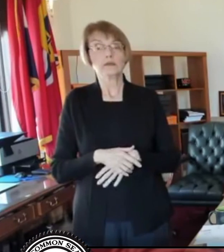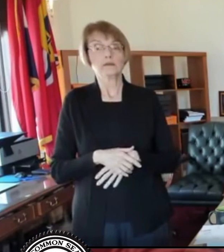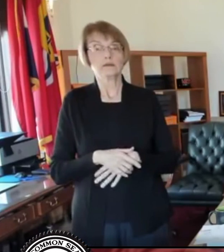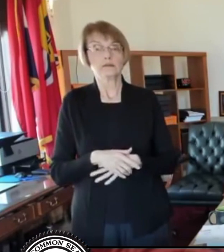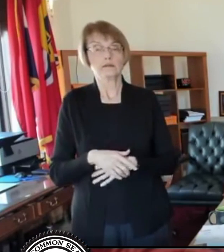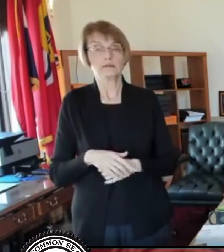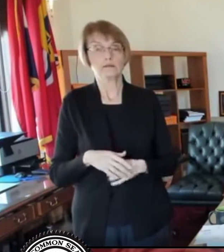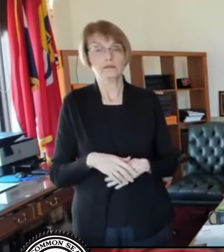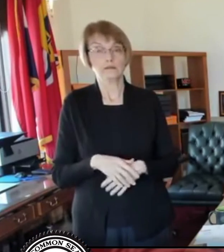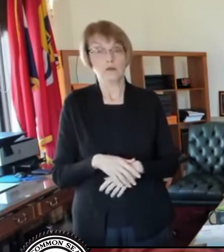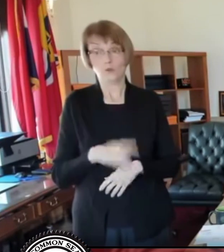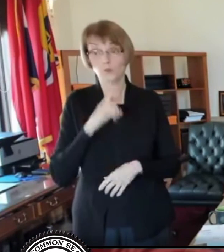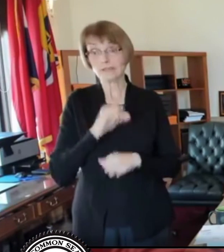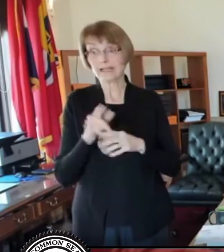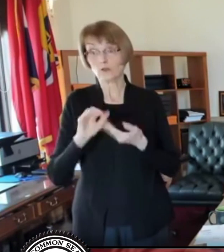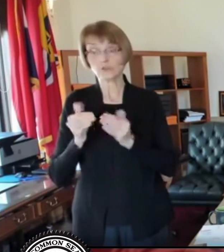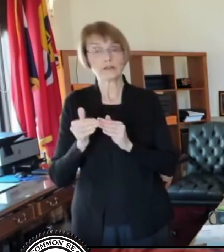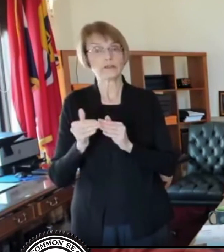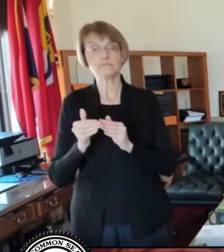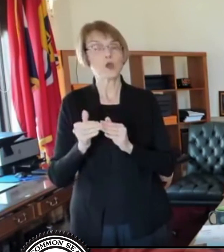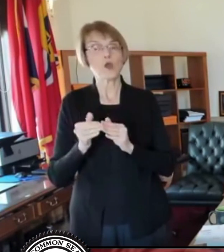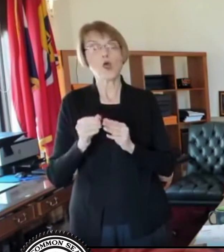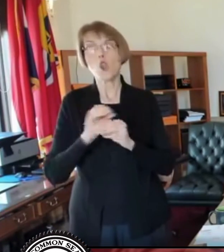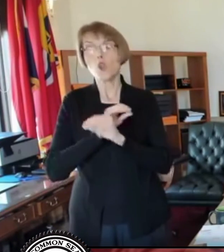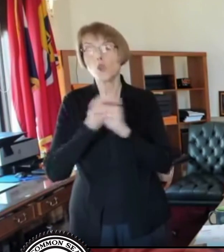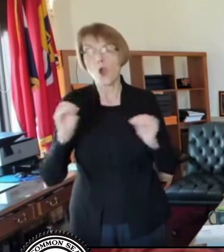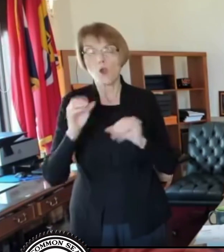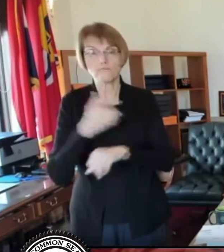have not wasted any vaccine,